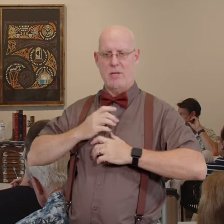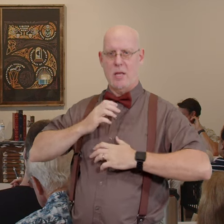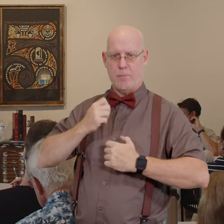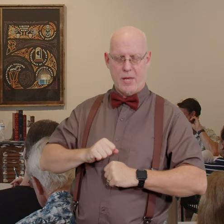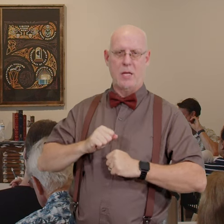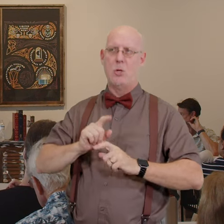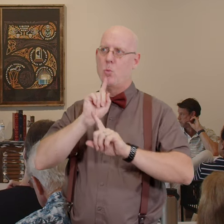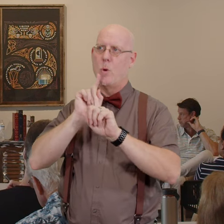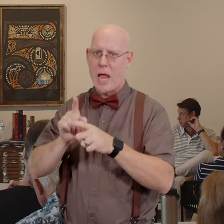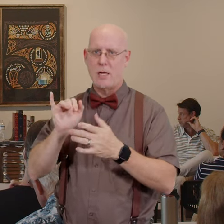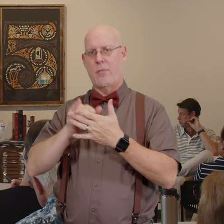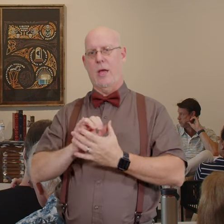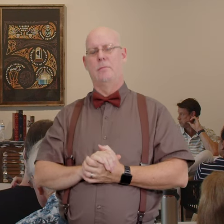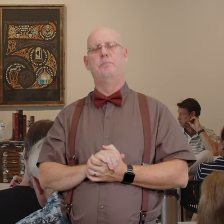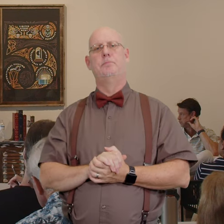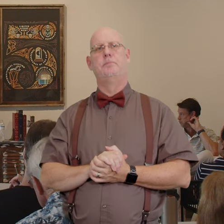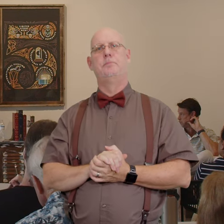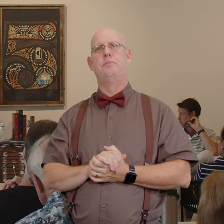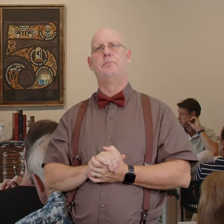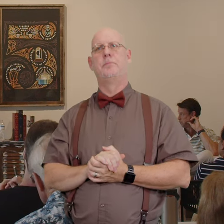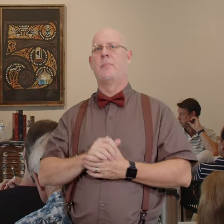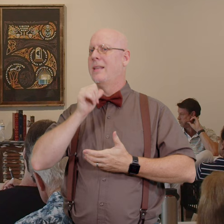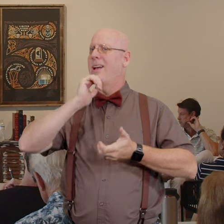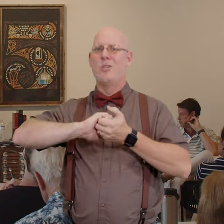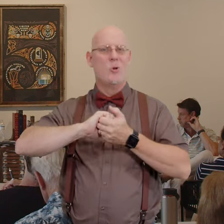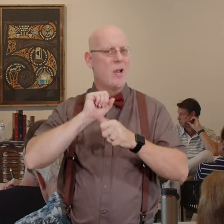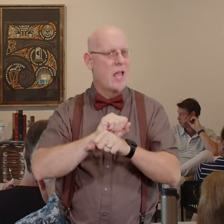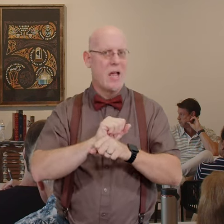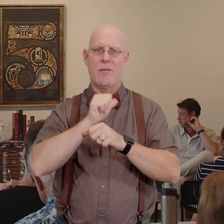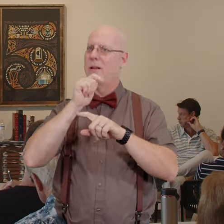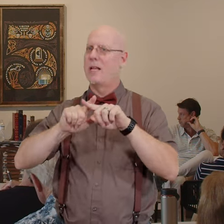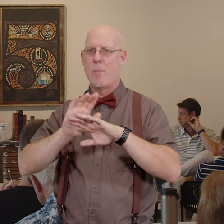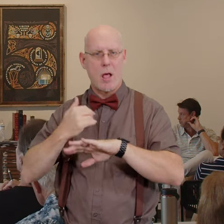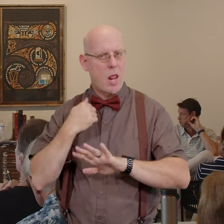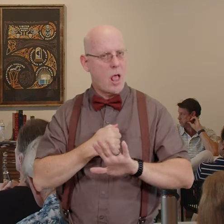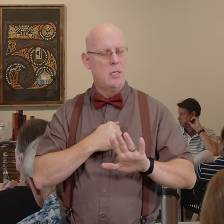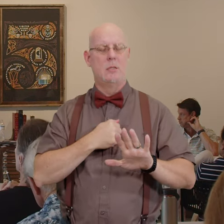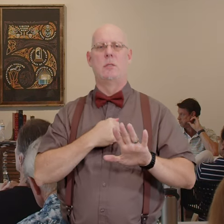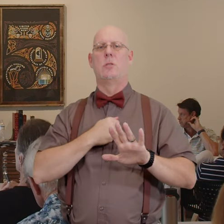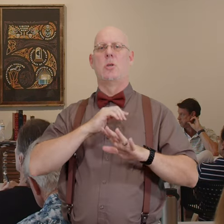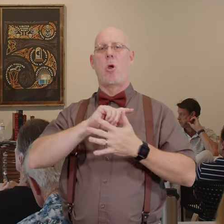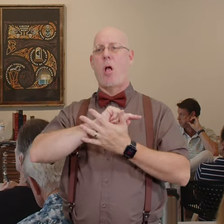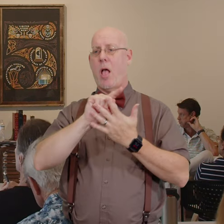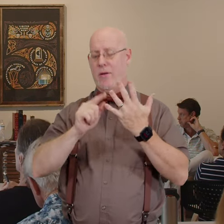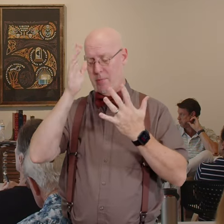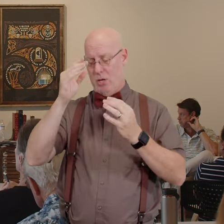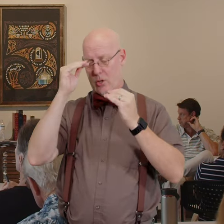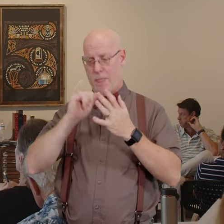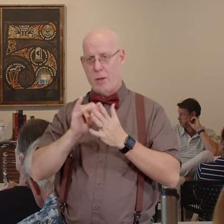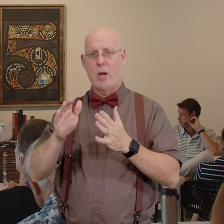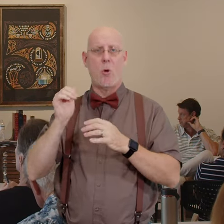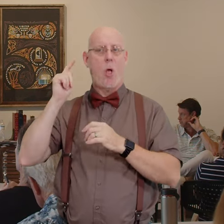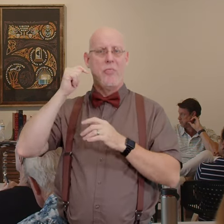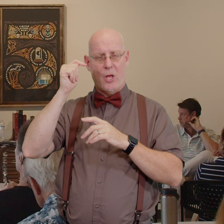willing reactively. It's not a joint effort. It's not dependent upon us. All five of these men taught it